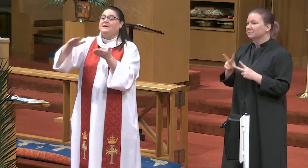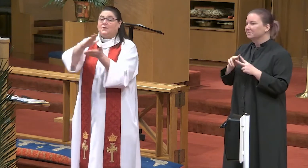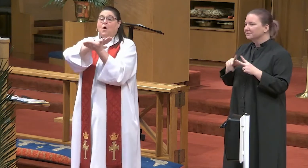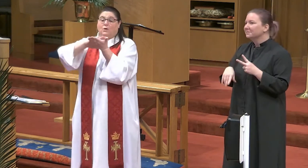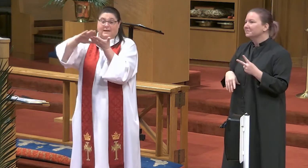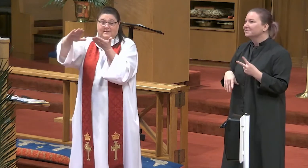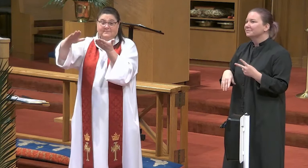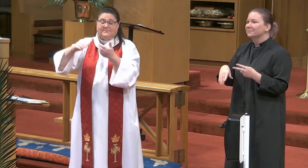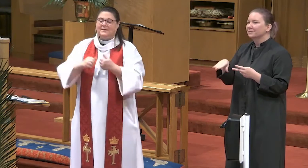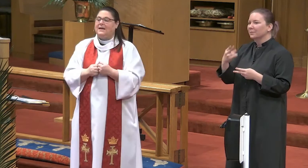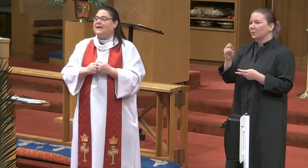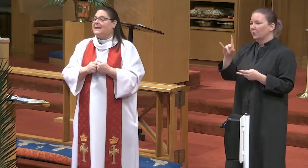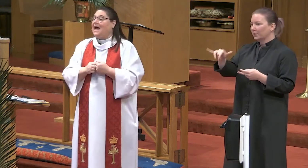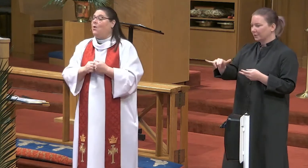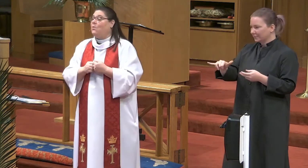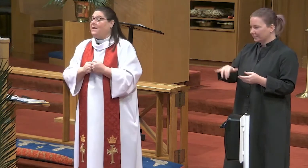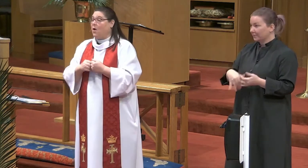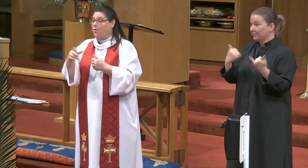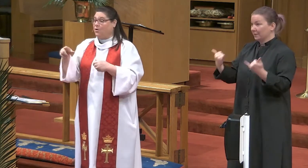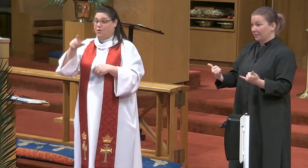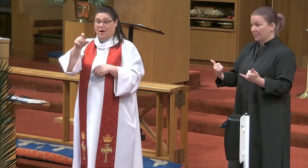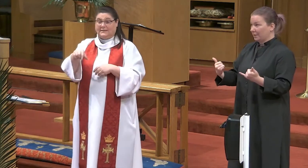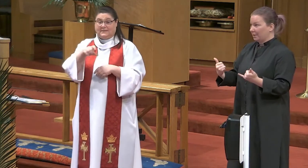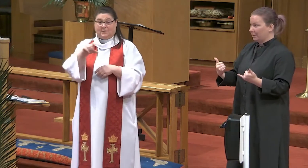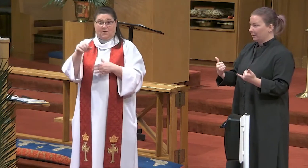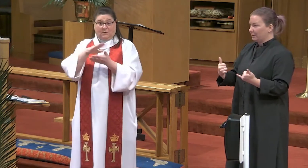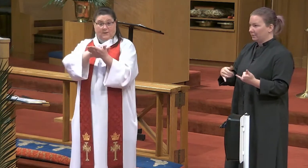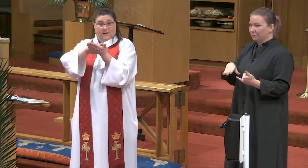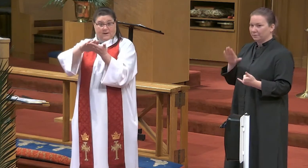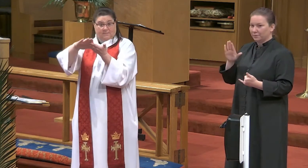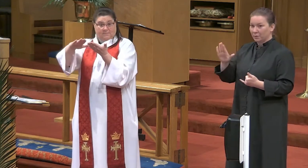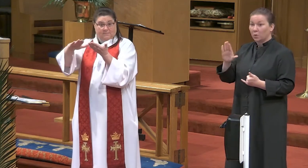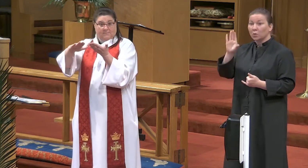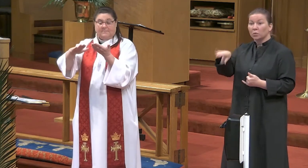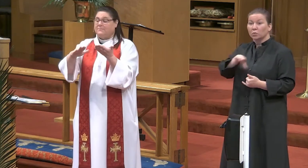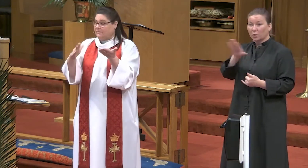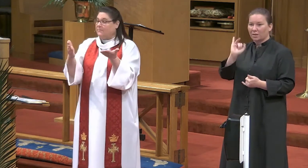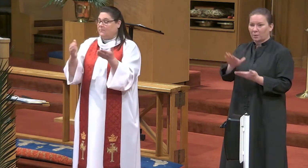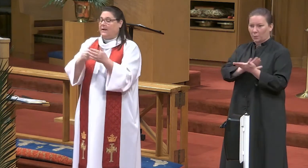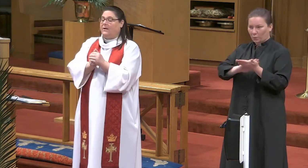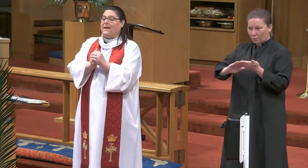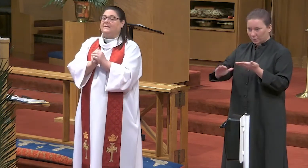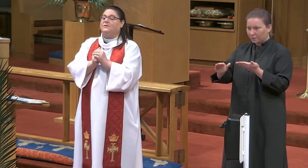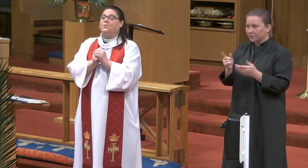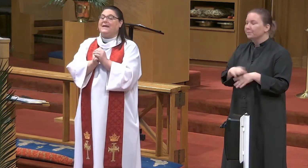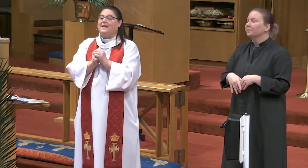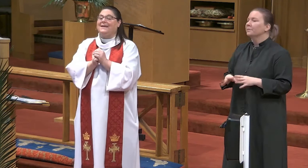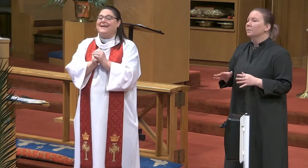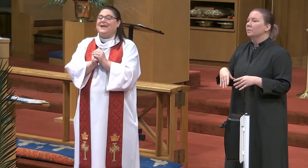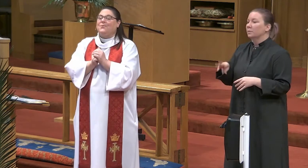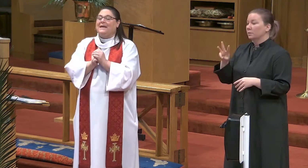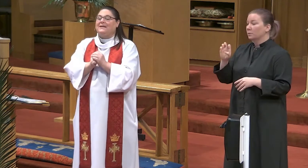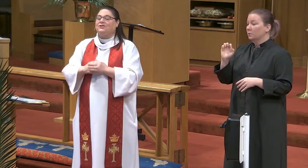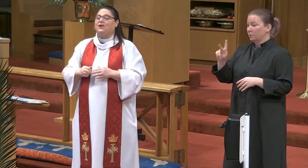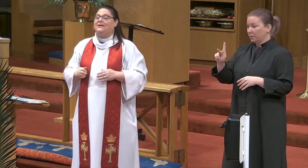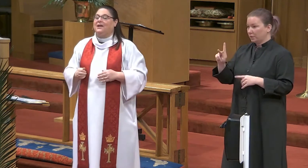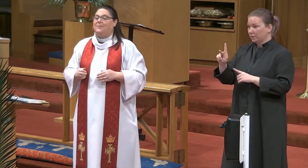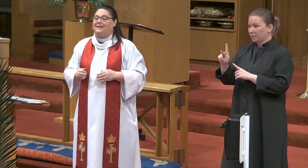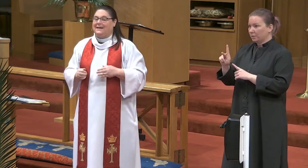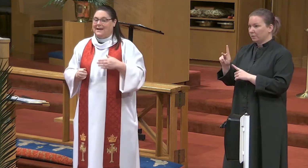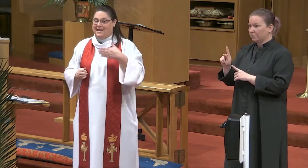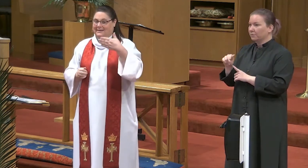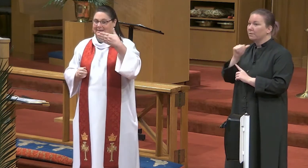one. So holy. Now week. Oh, your crosses are holy, right? Right, okay. So week. Week is